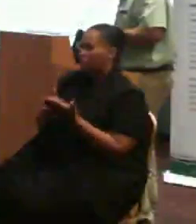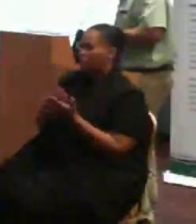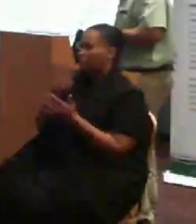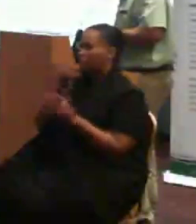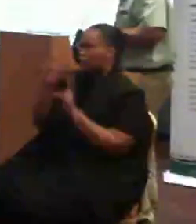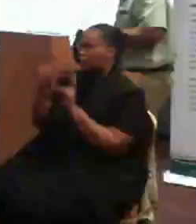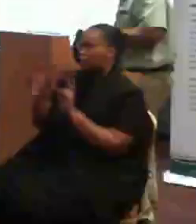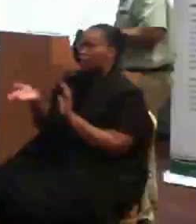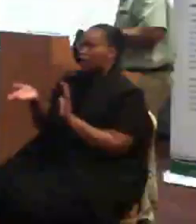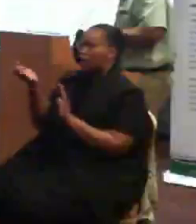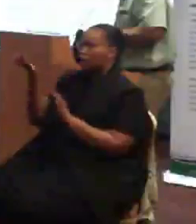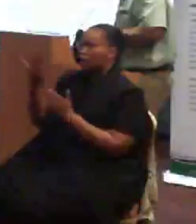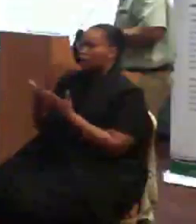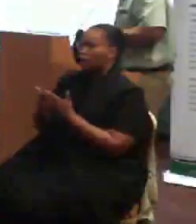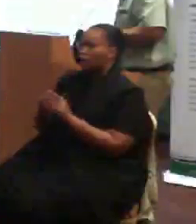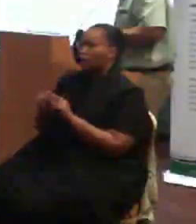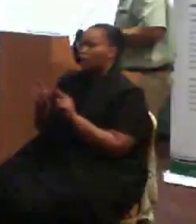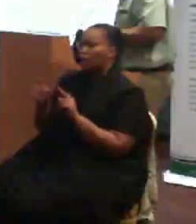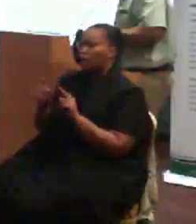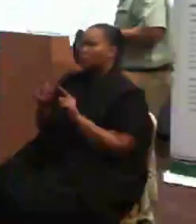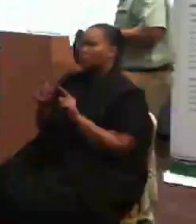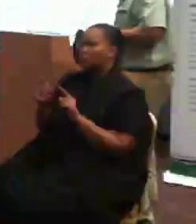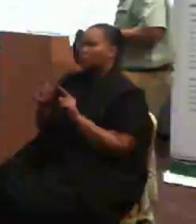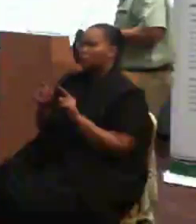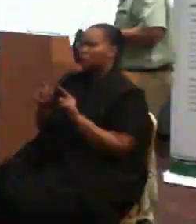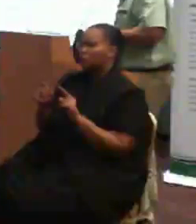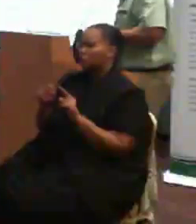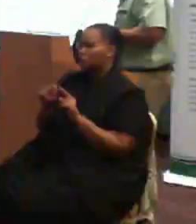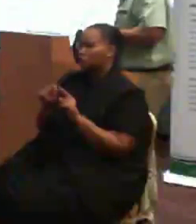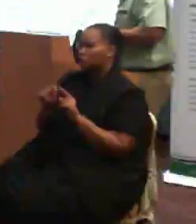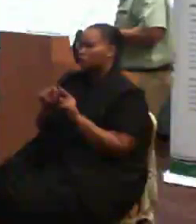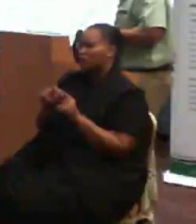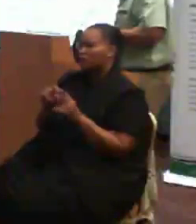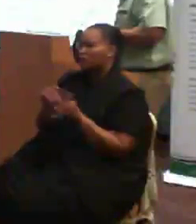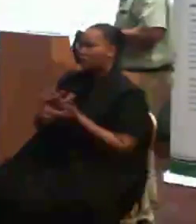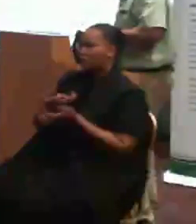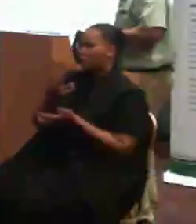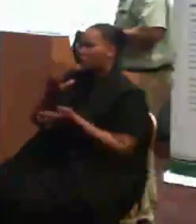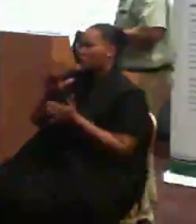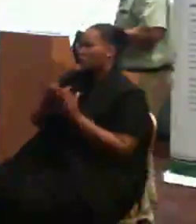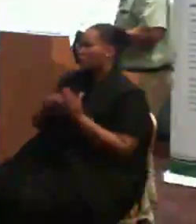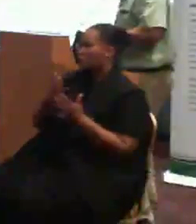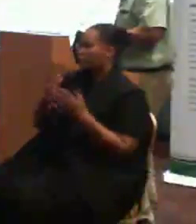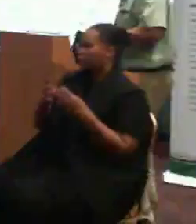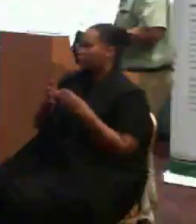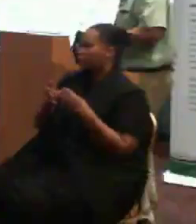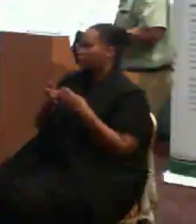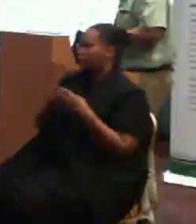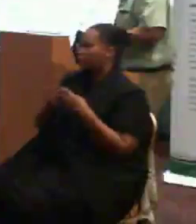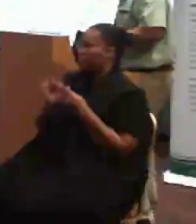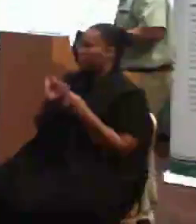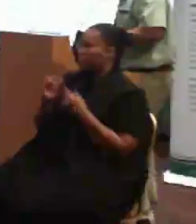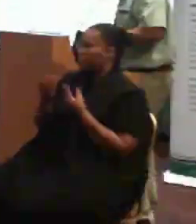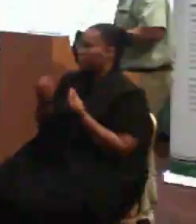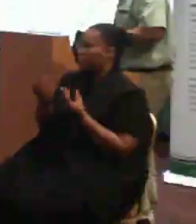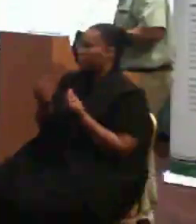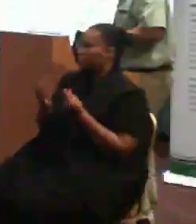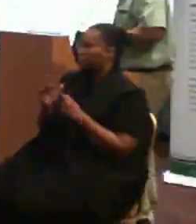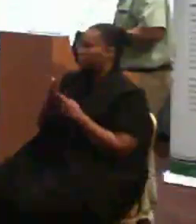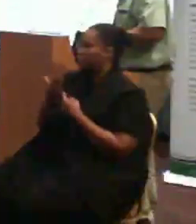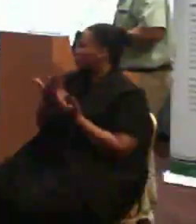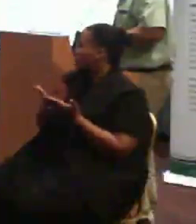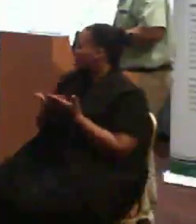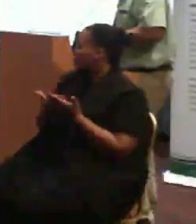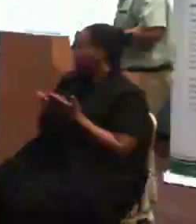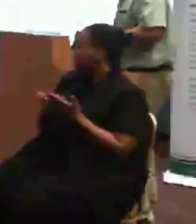but the impact on the volume is lower. If you have some of the figures from your members, if you have, do